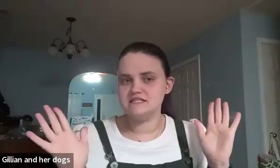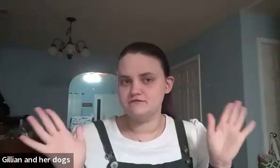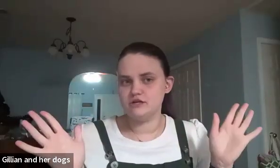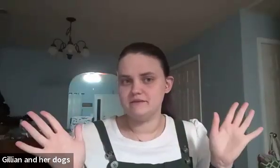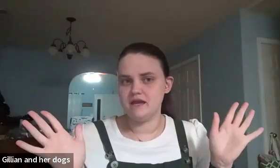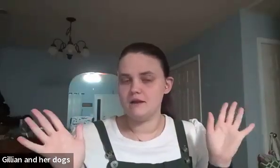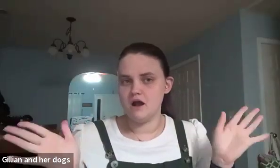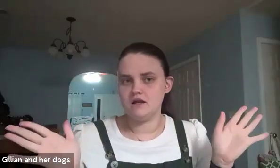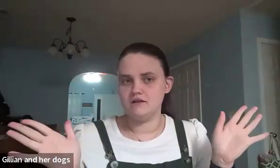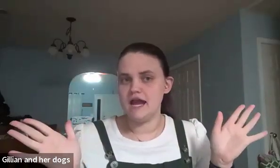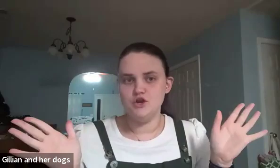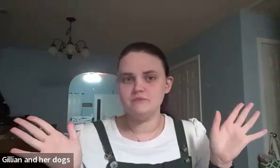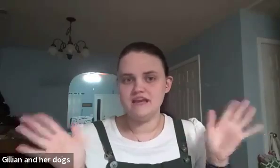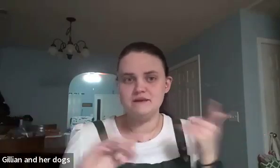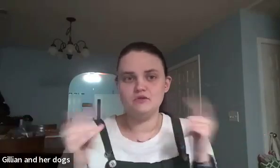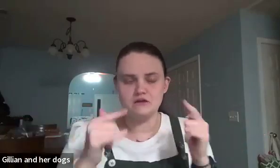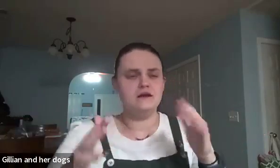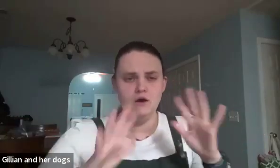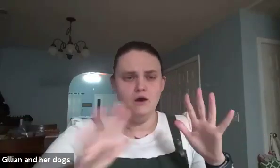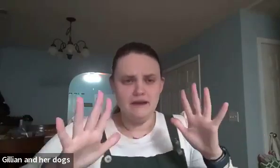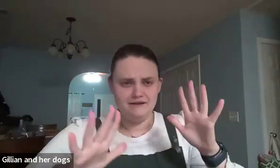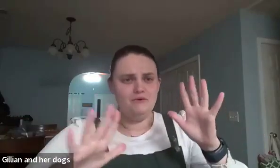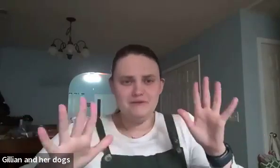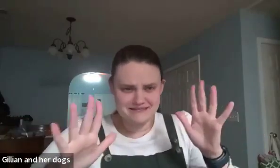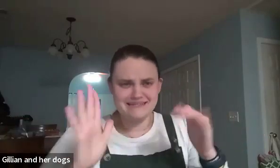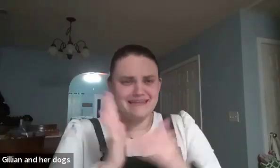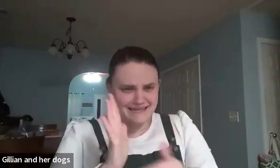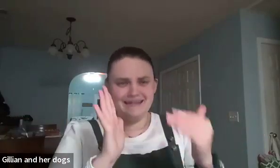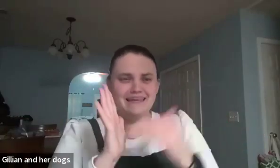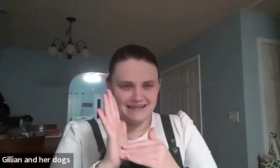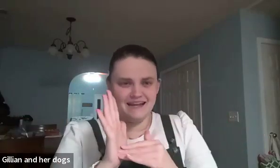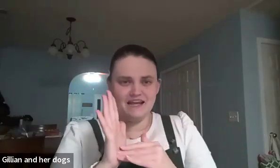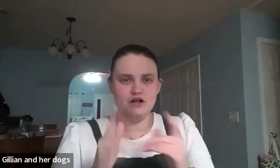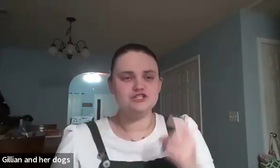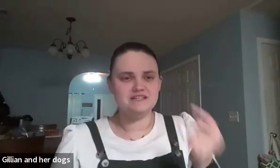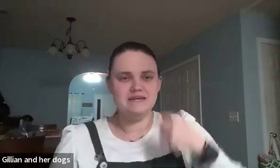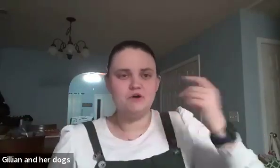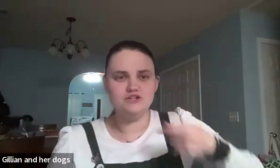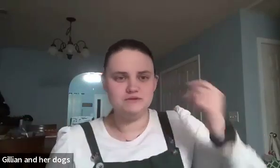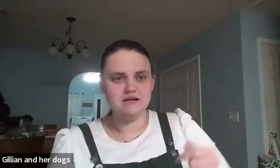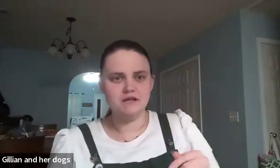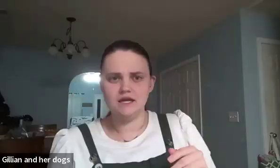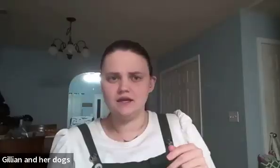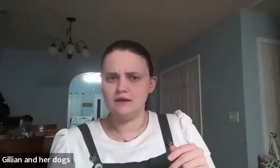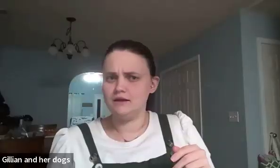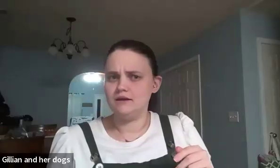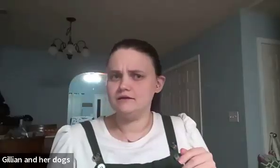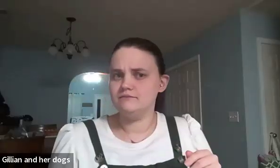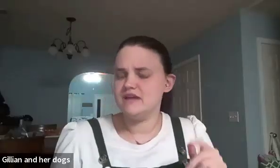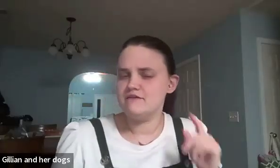honestly freaking me out. I'm not gonna lie. I normally have people that are like, wait, what was it again and again? And y'all are just keep on doing it. I'm like, have